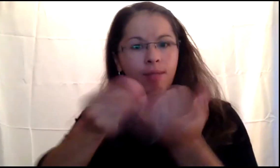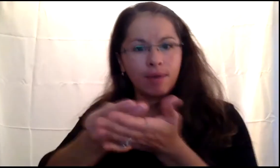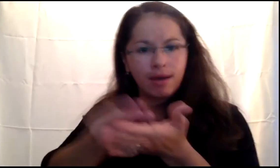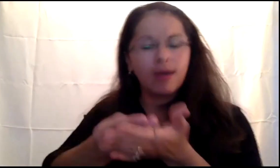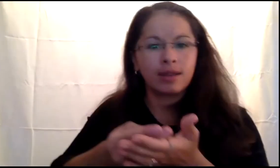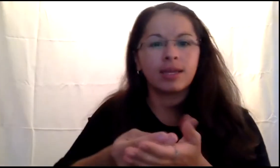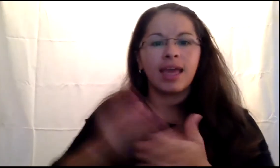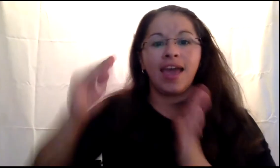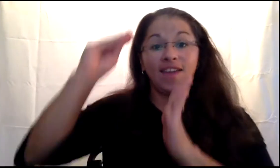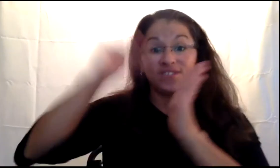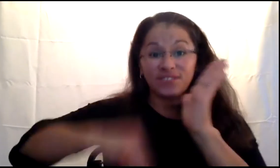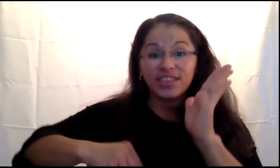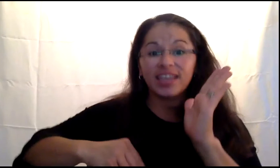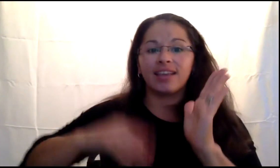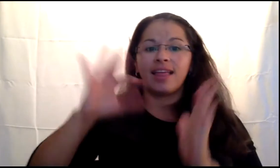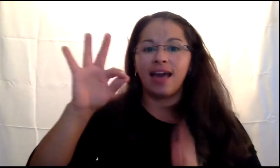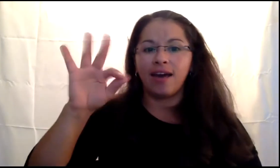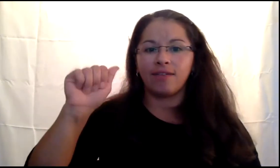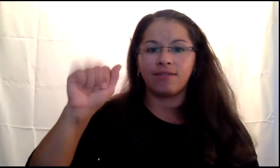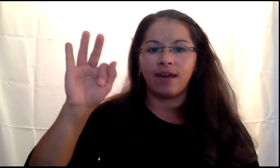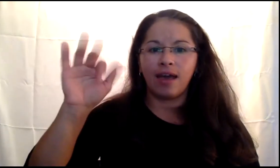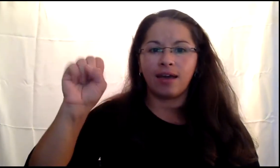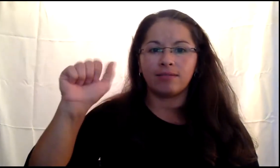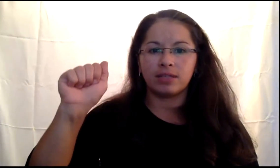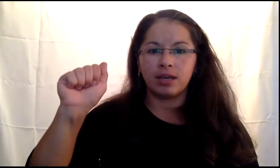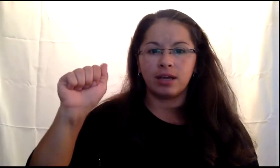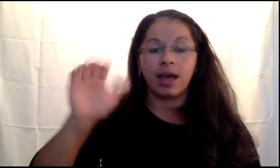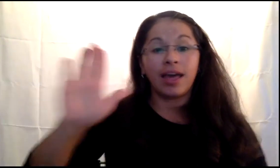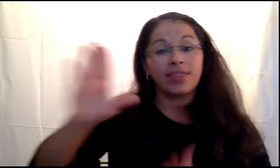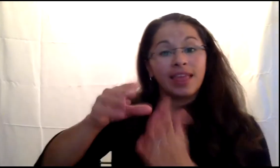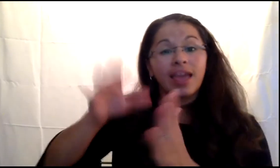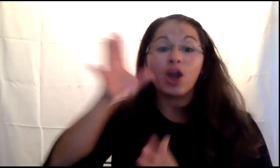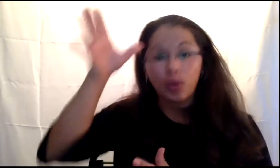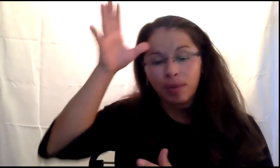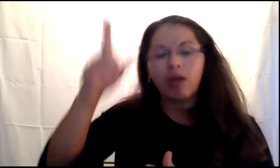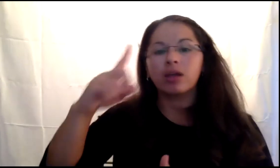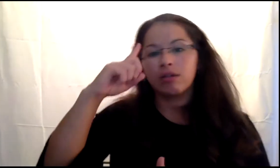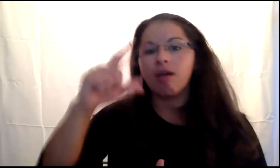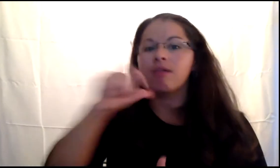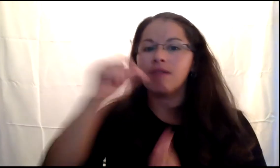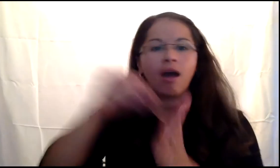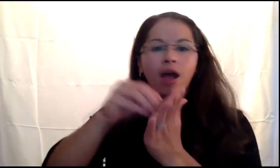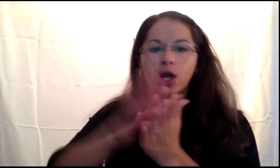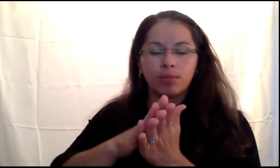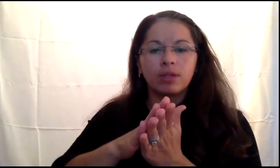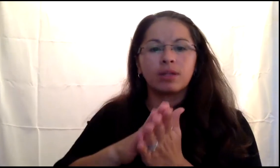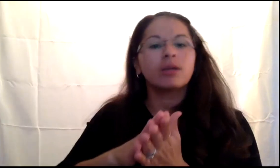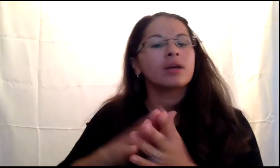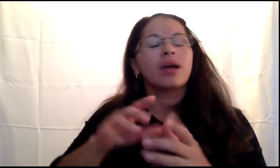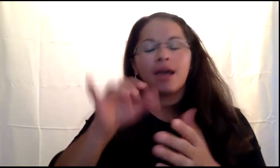are undocumented. And that's where information sharing also gets very stressful for students, because